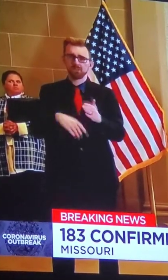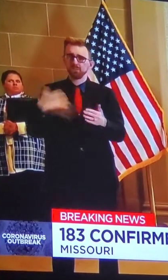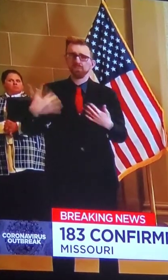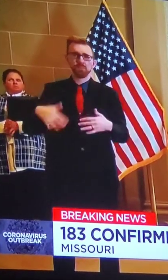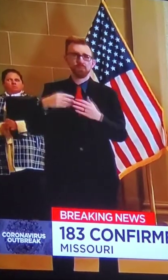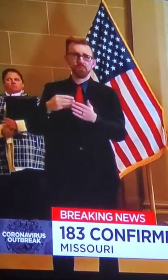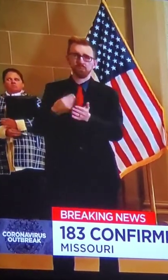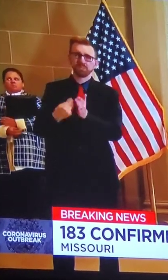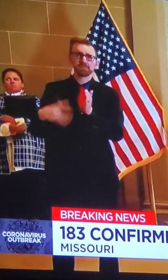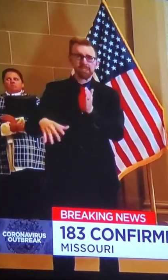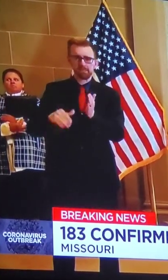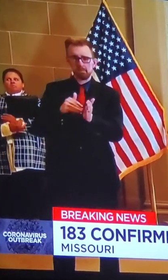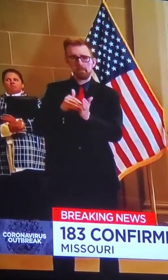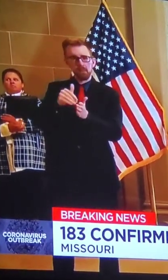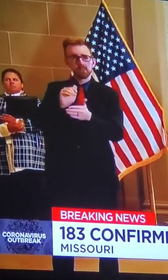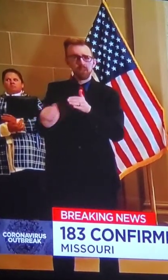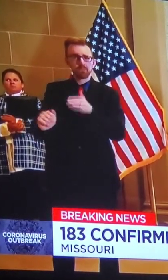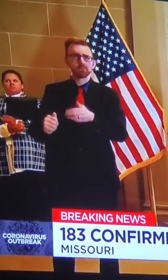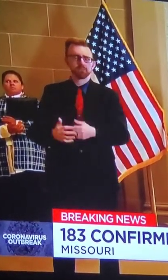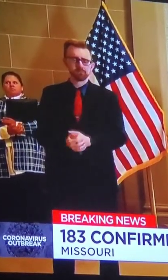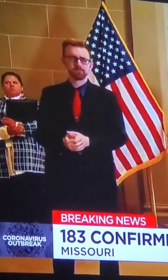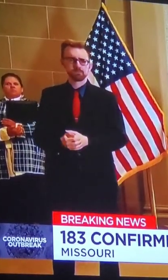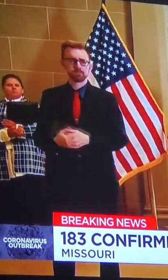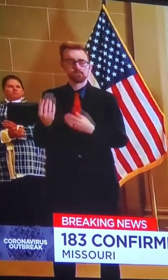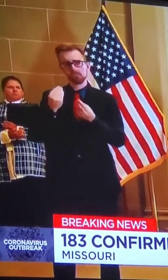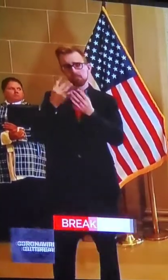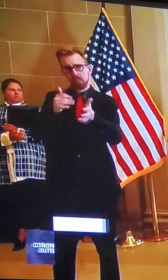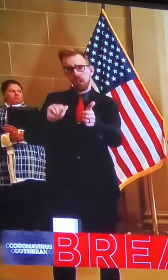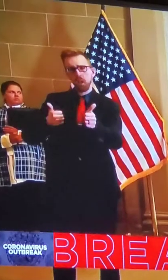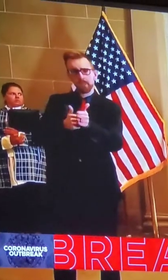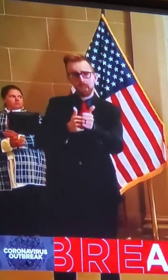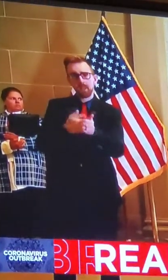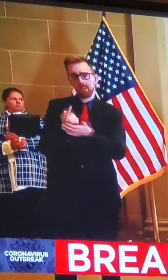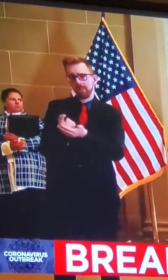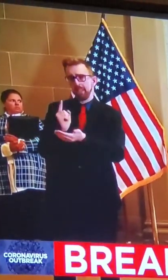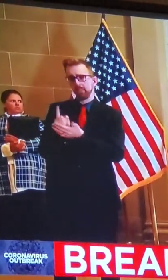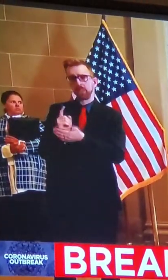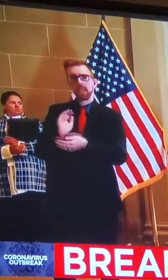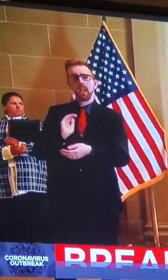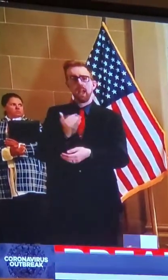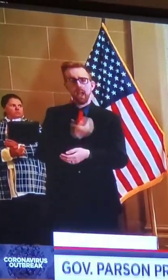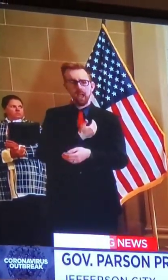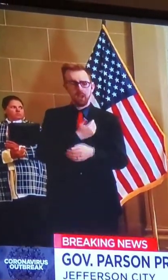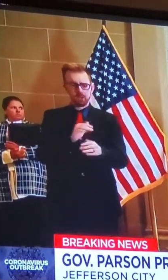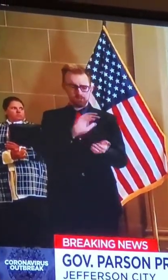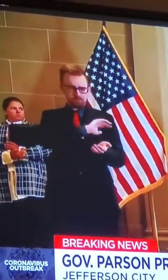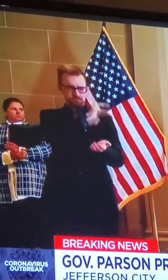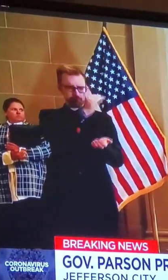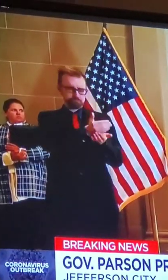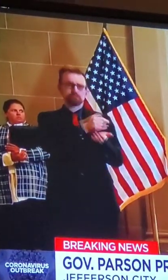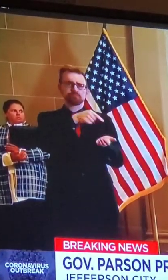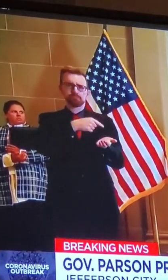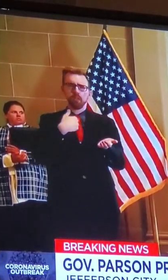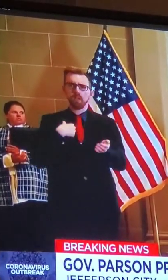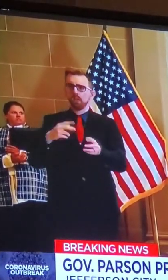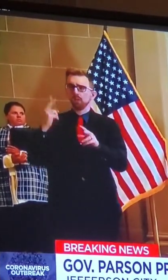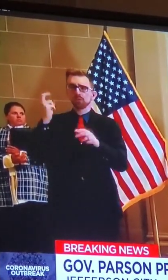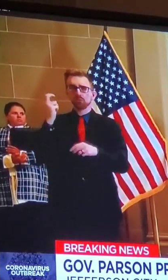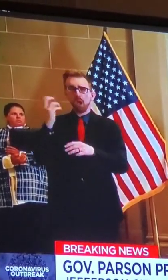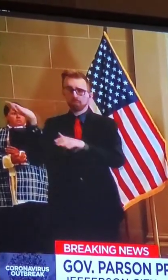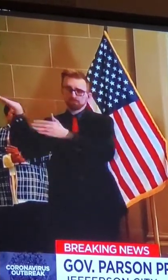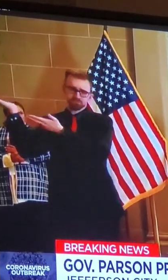dollars. To bring you up to date, last week our strategic national stockpile received truckloads of